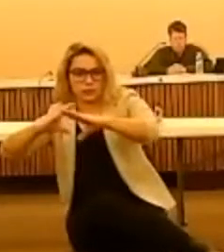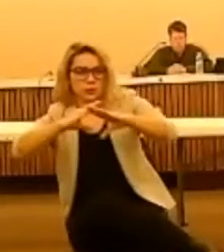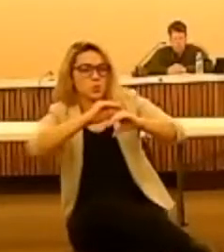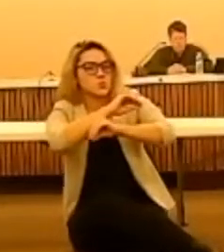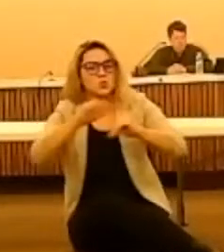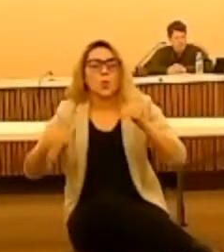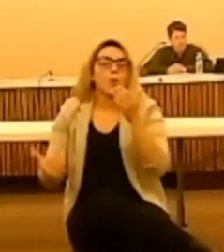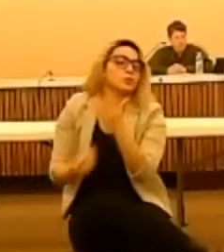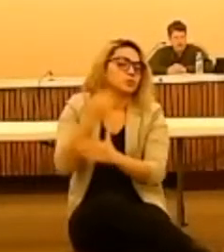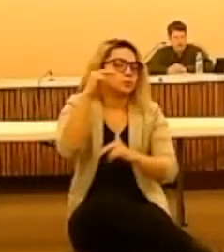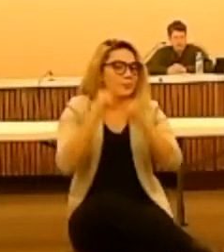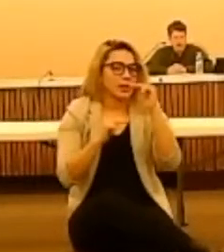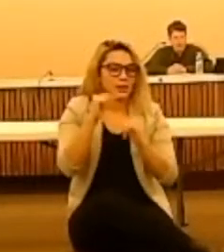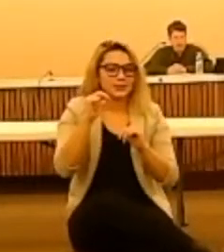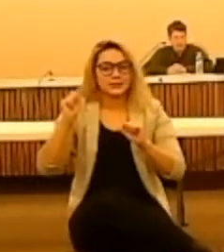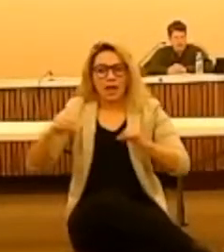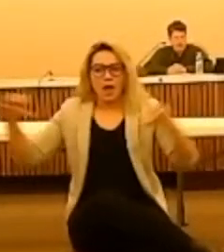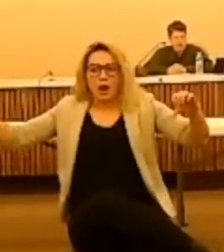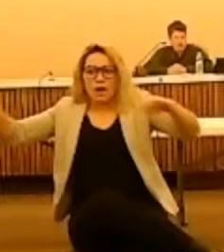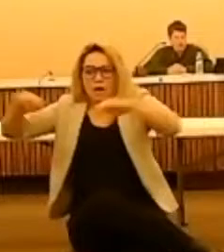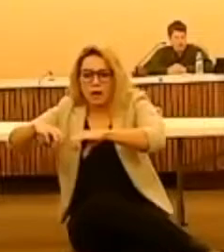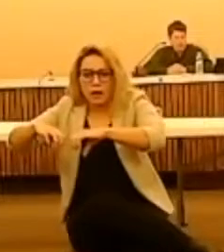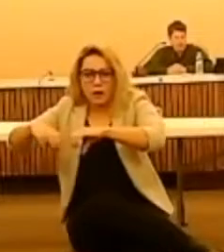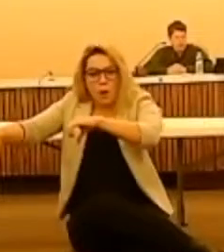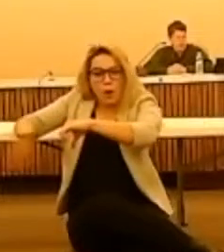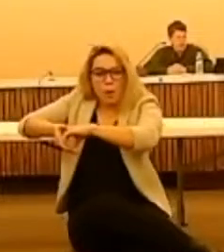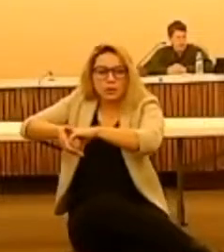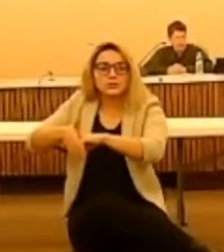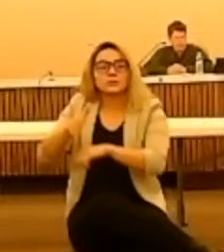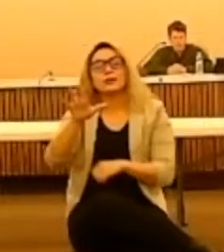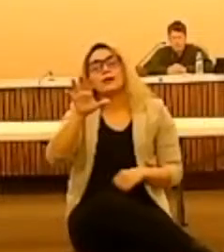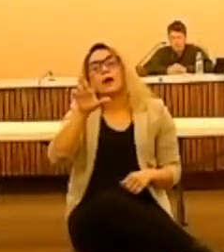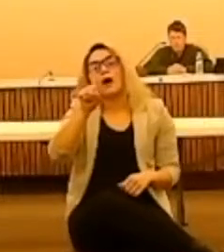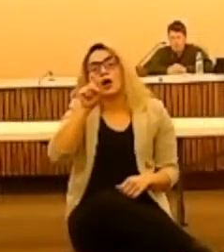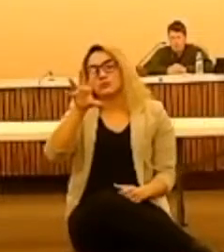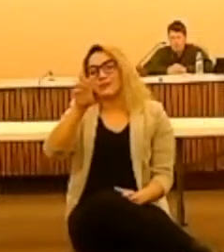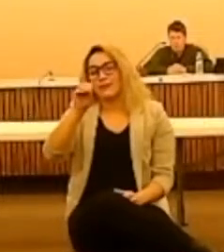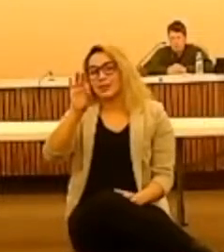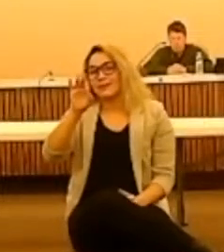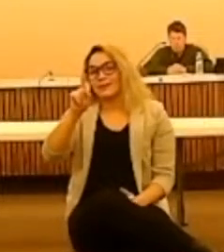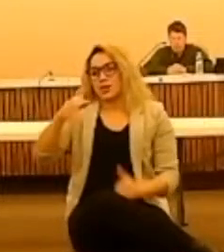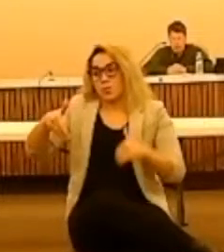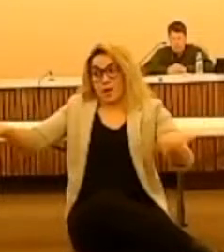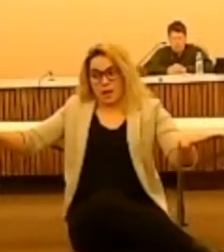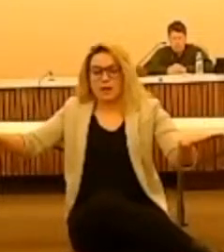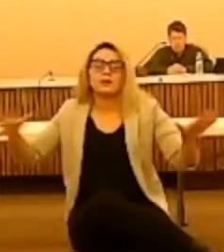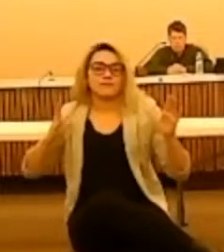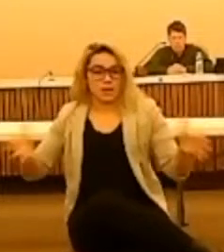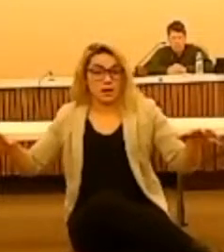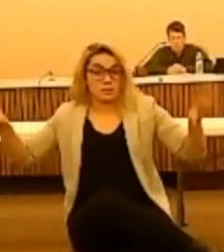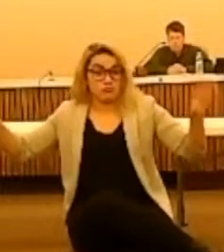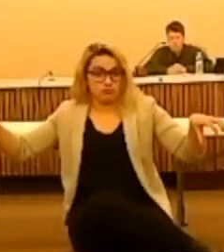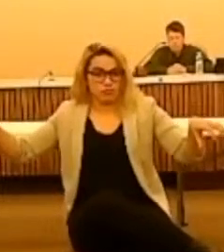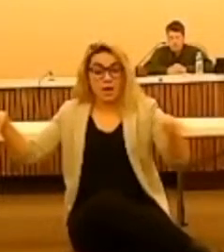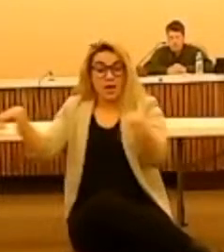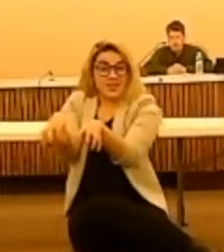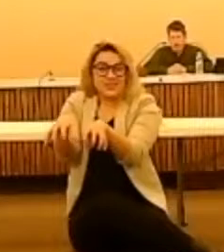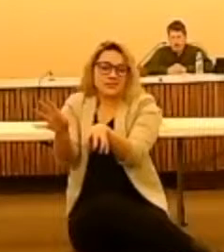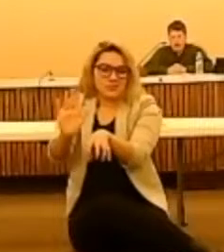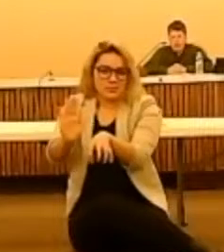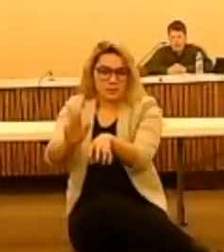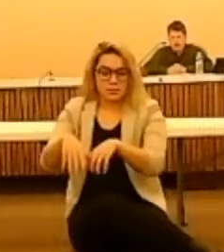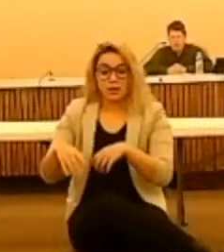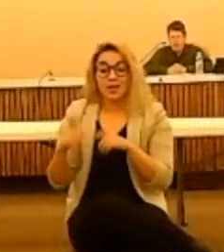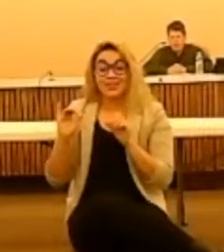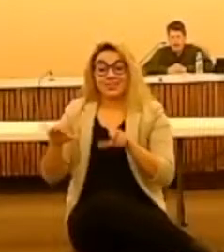construction with an expanded buffer out to 150 feet. This buffering was put in during